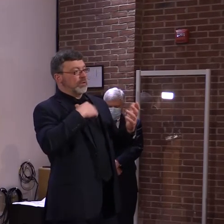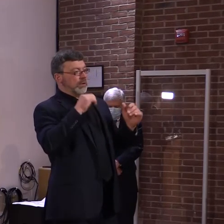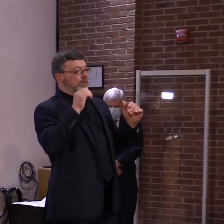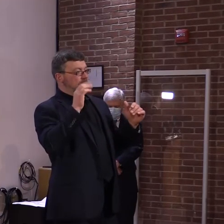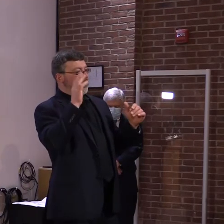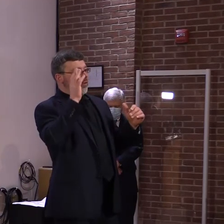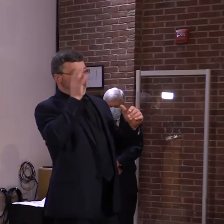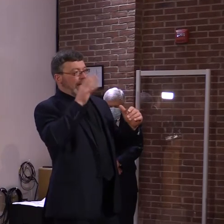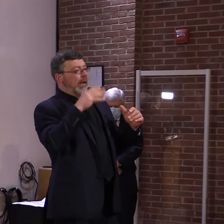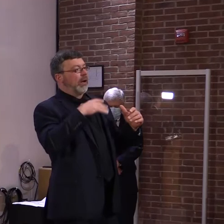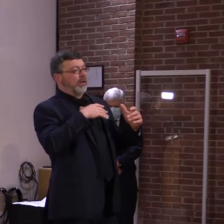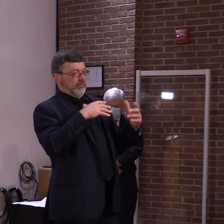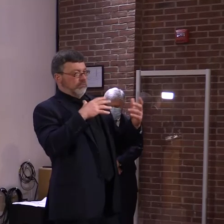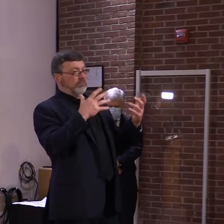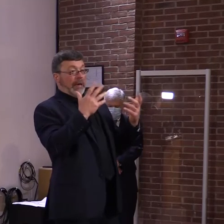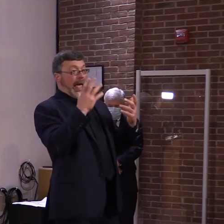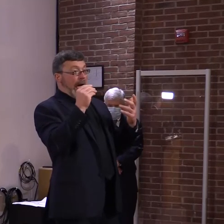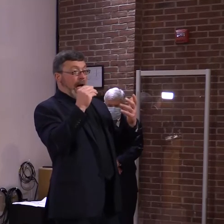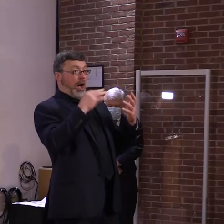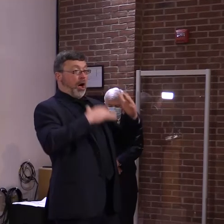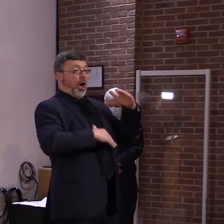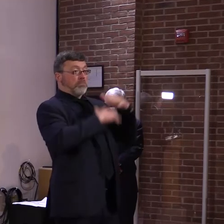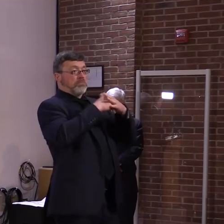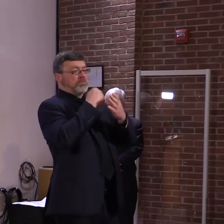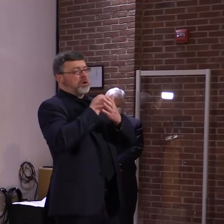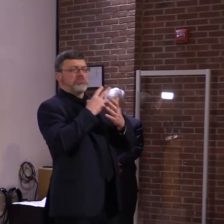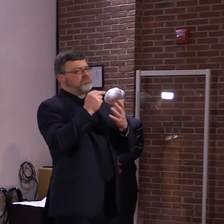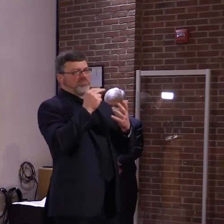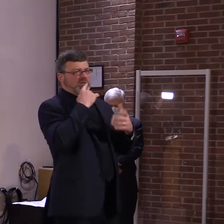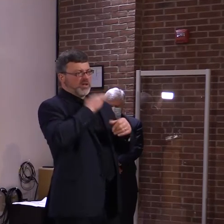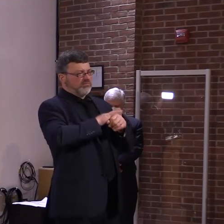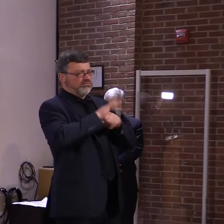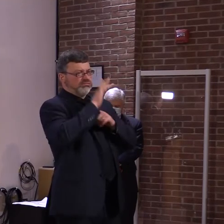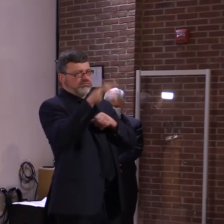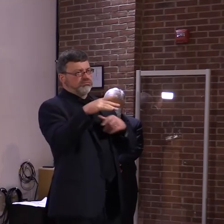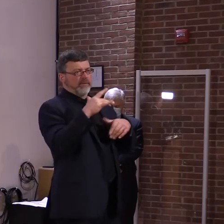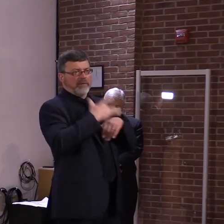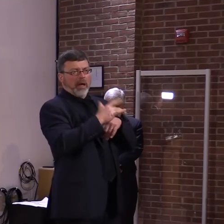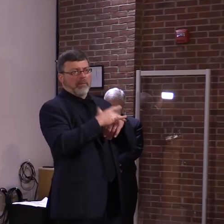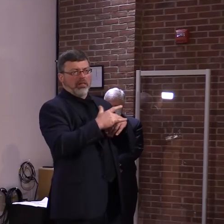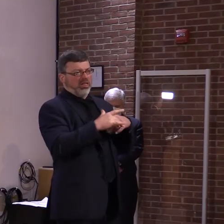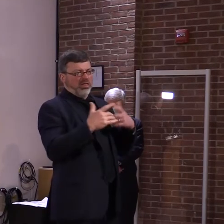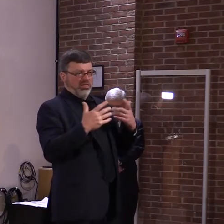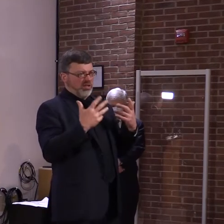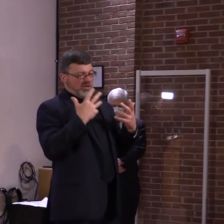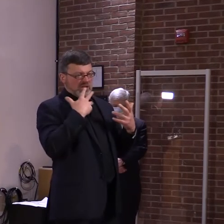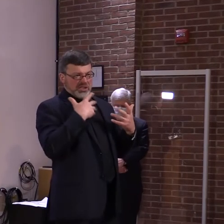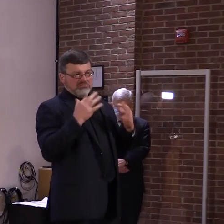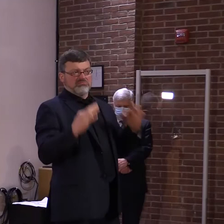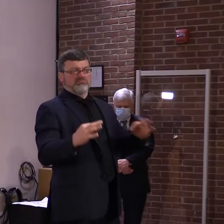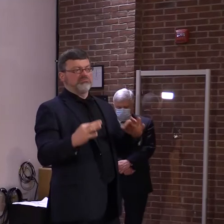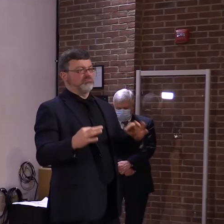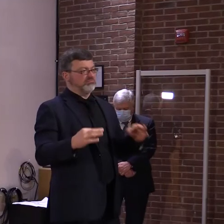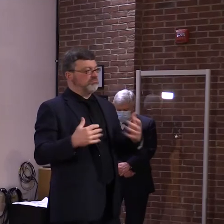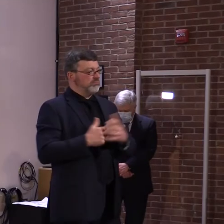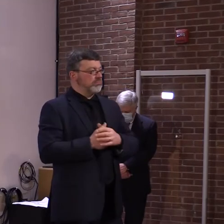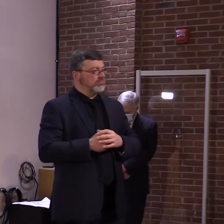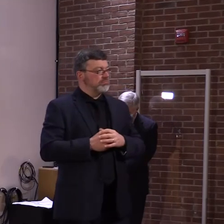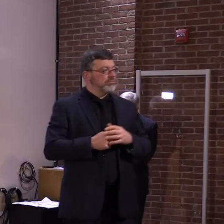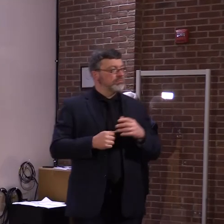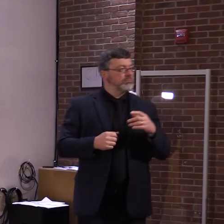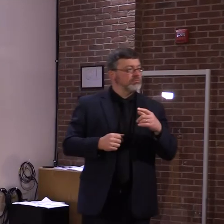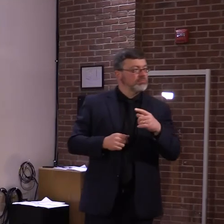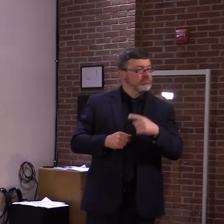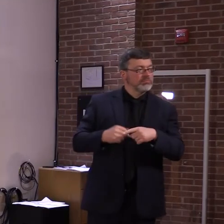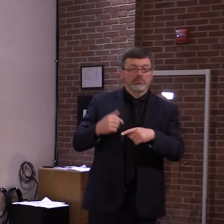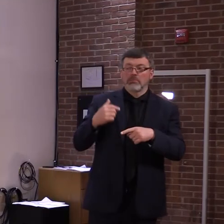that if there is demand, that we'll be able to do that. And is there any opportunity for families